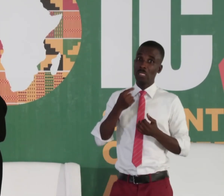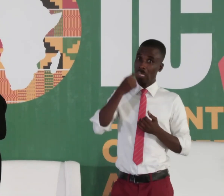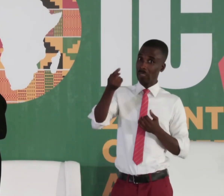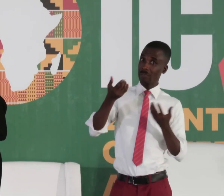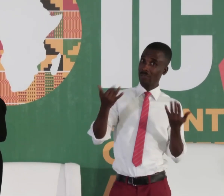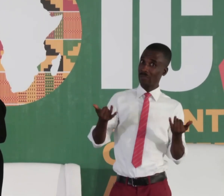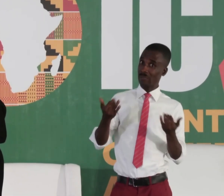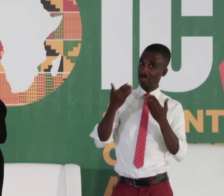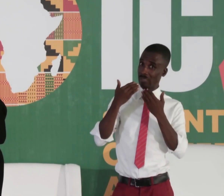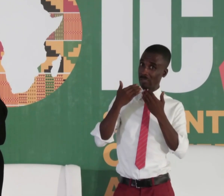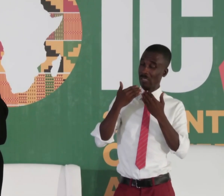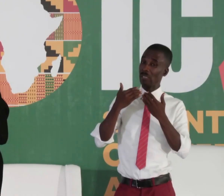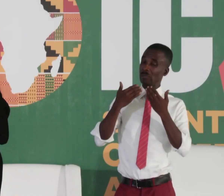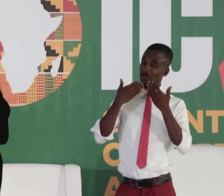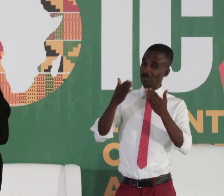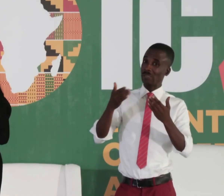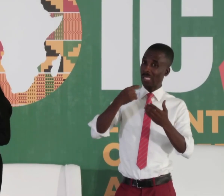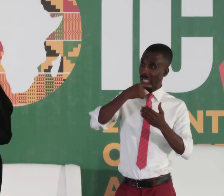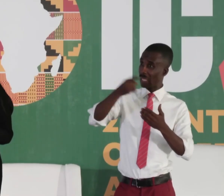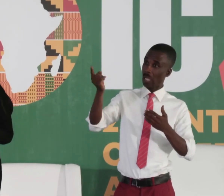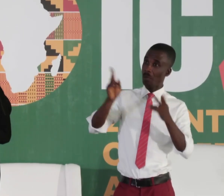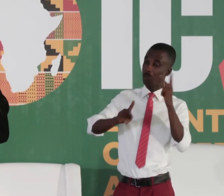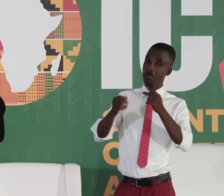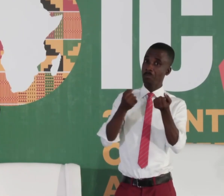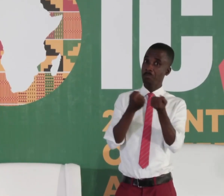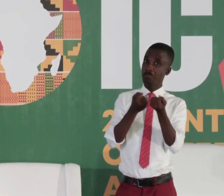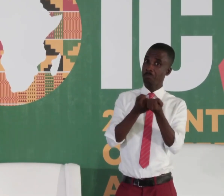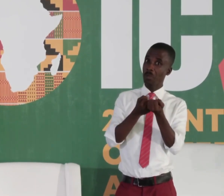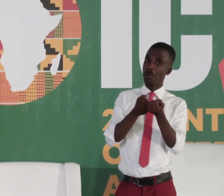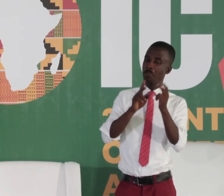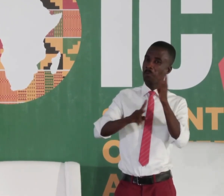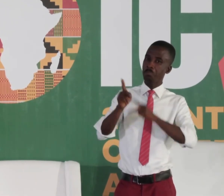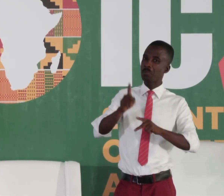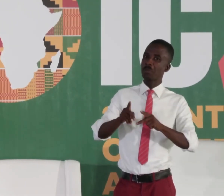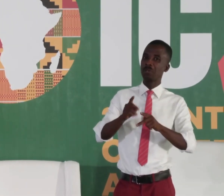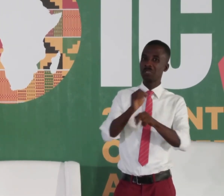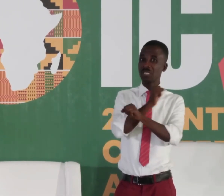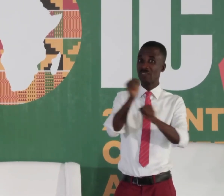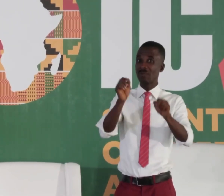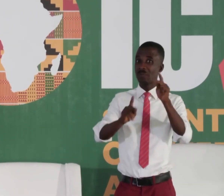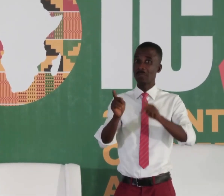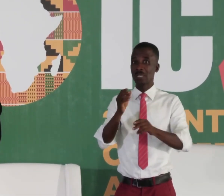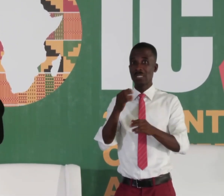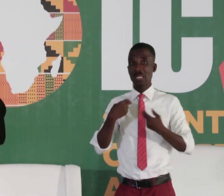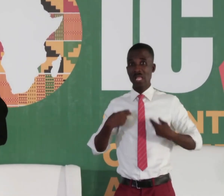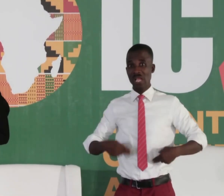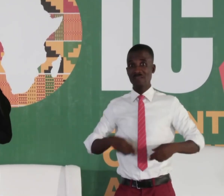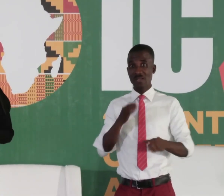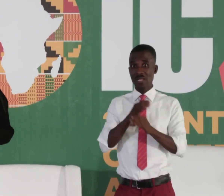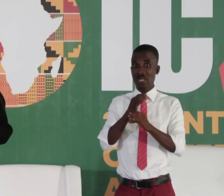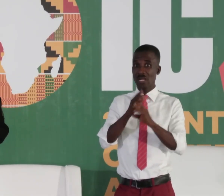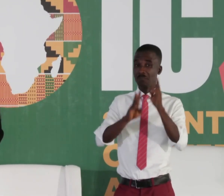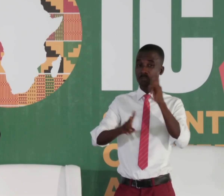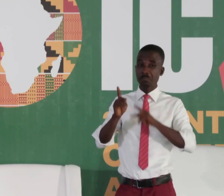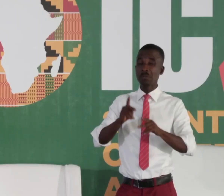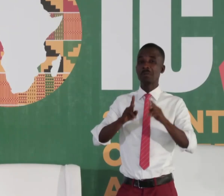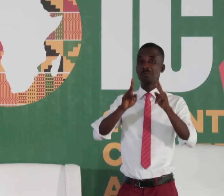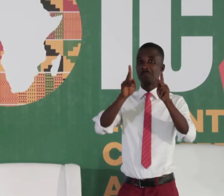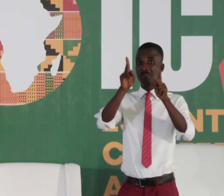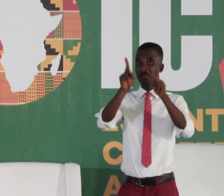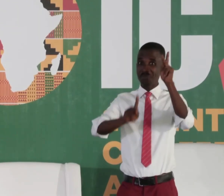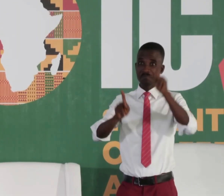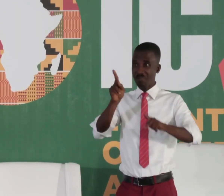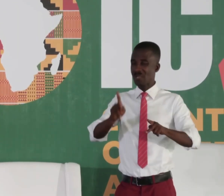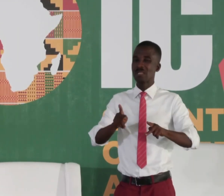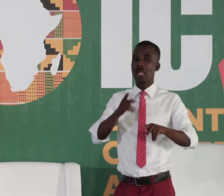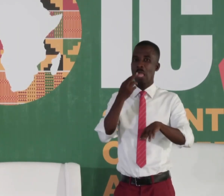opportunity to appreciate the survivors that shared their experiences, as well as the healthcare facility focal persons, the data persons for their